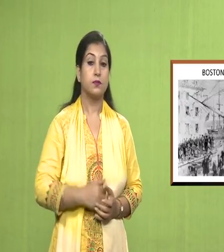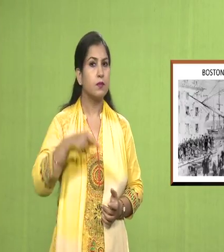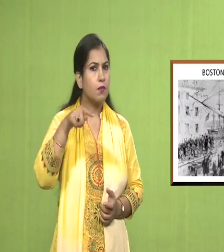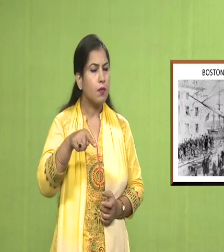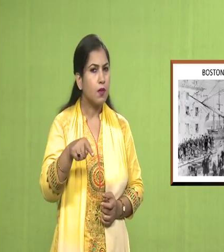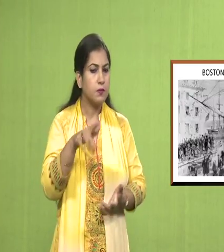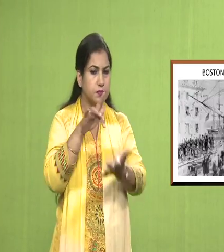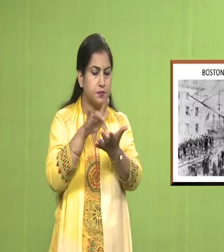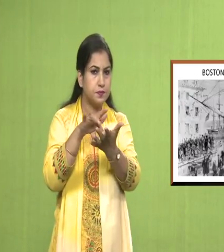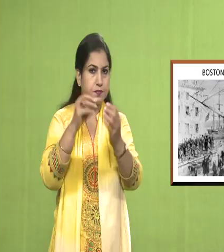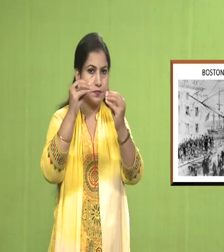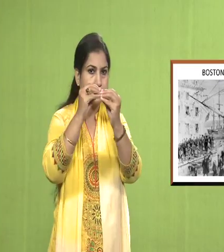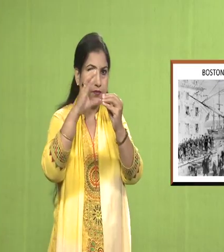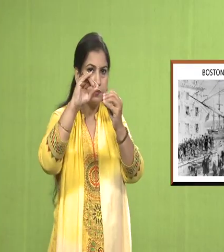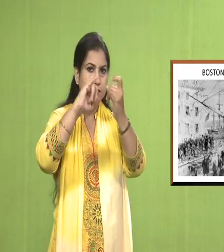During Boston Tea Party,